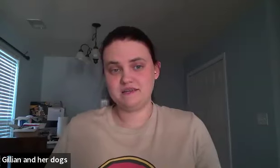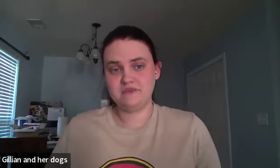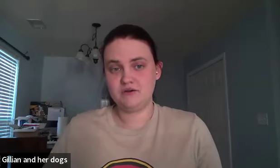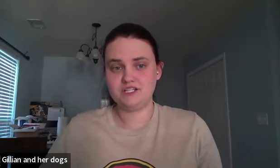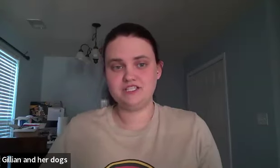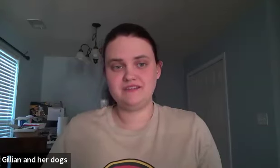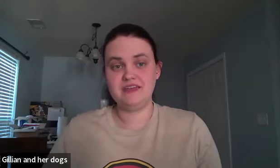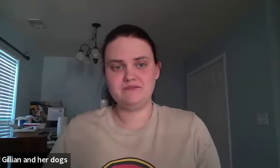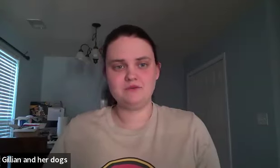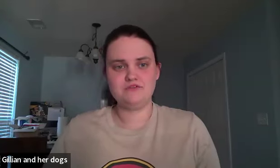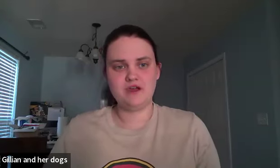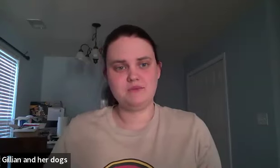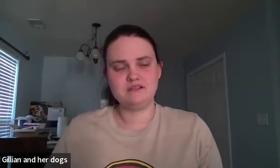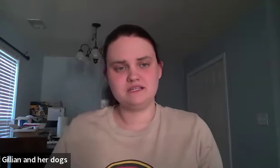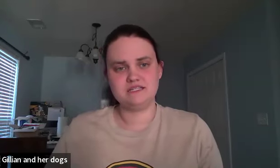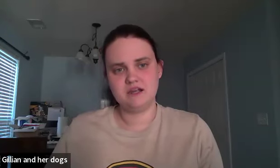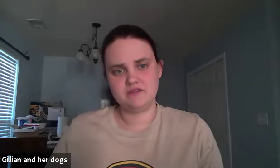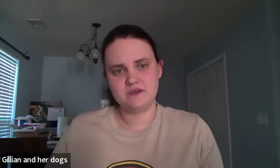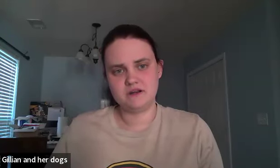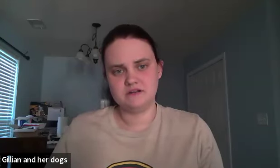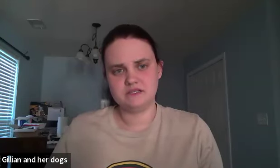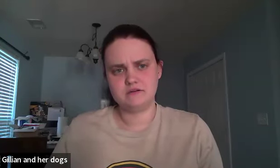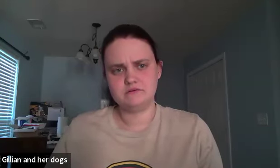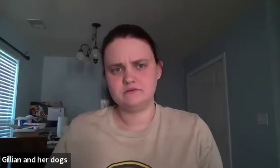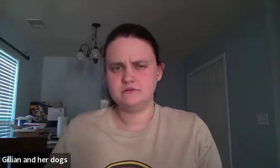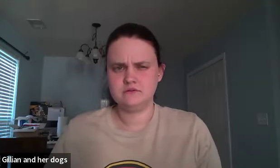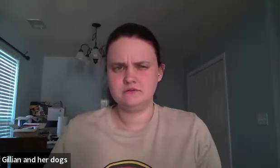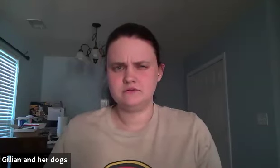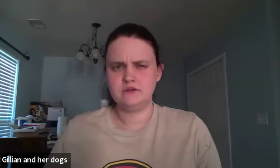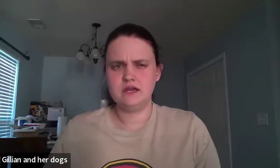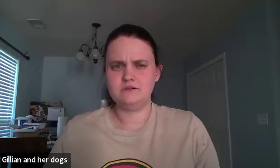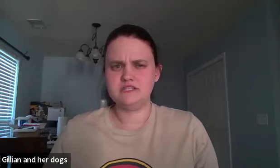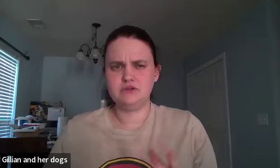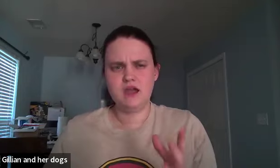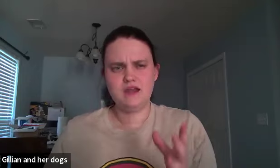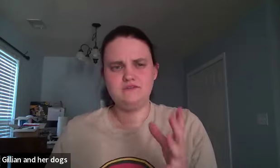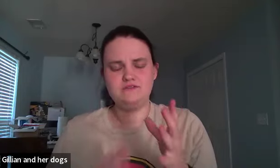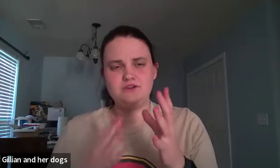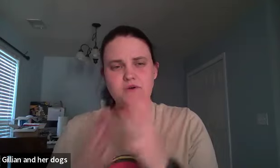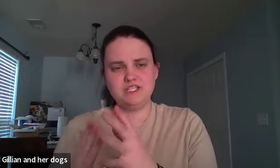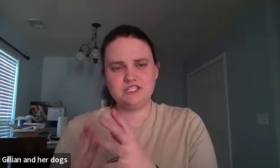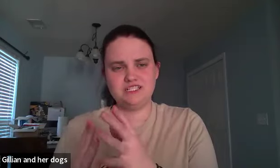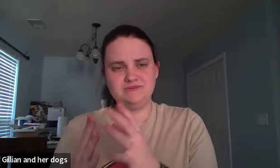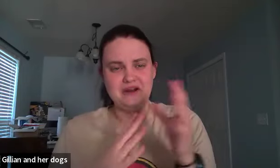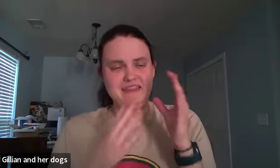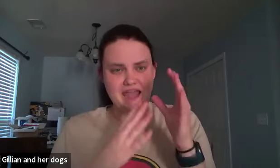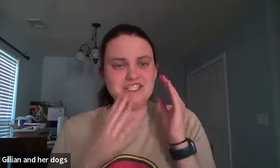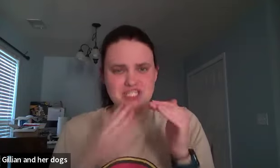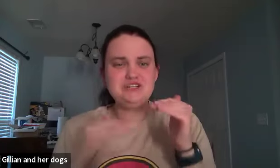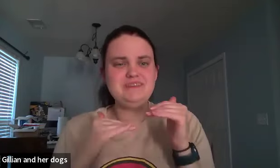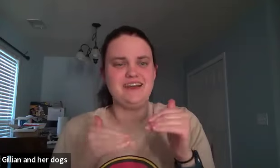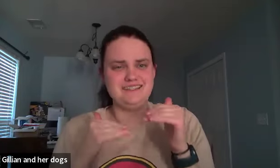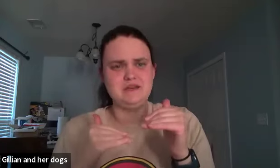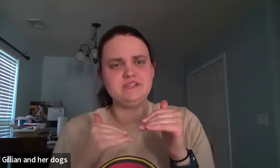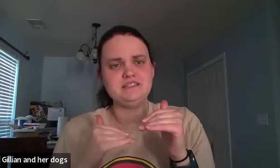asking me a question and they never moved their eyebrows, and I stared at them and I was like, "You added the question word." Like, I genuinely got stumped and I